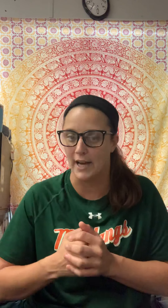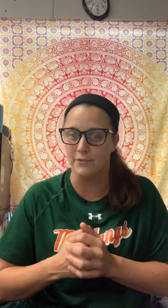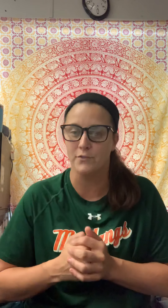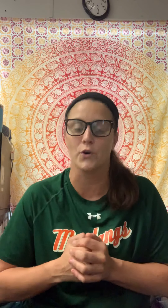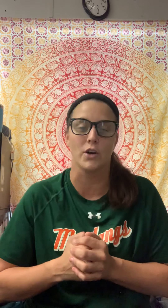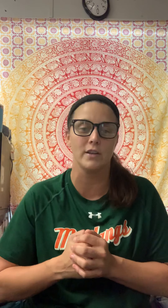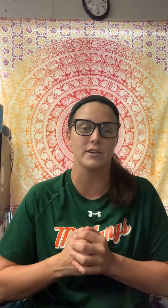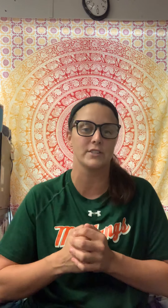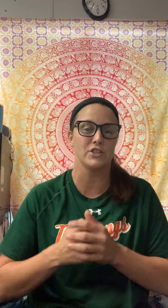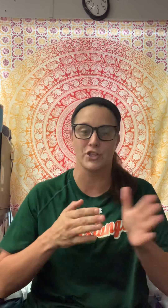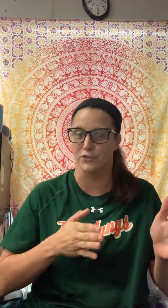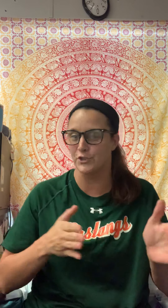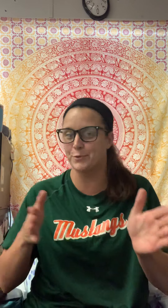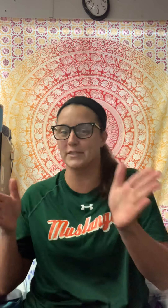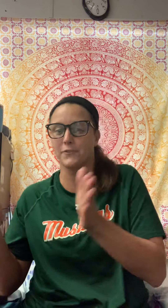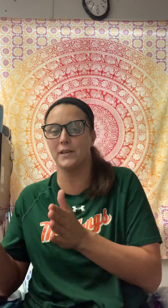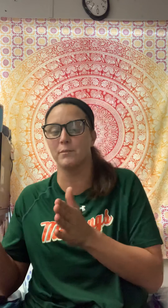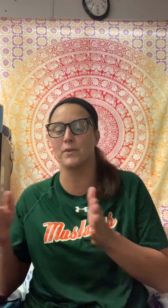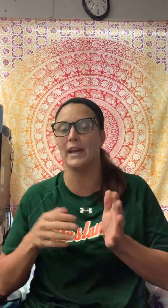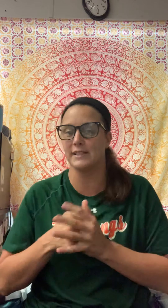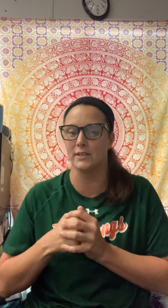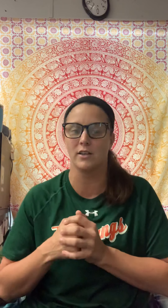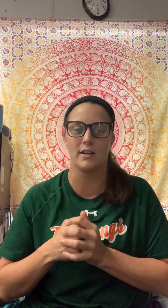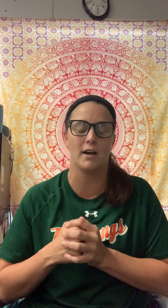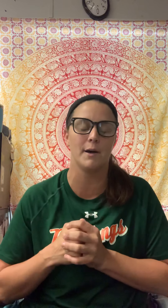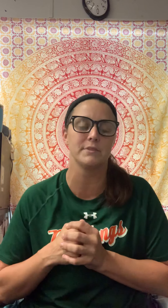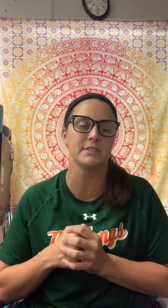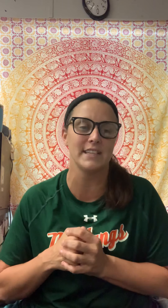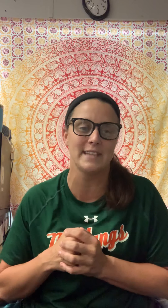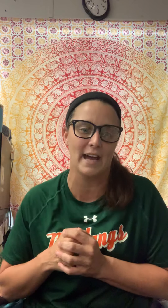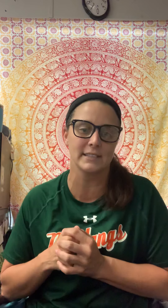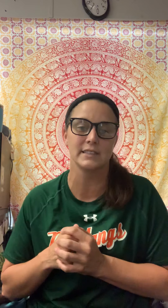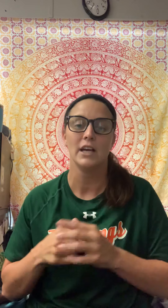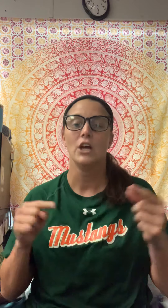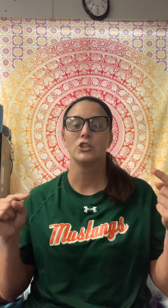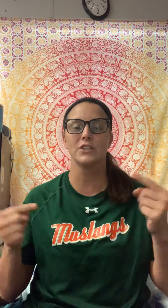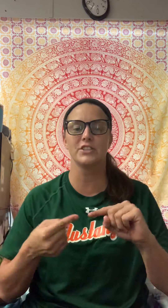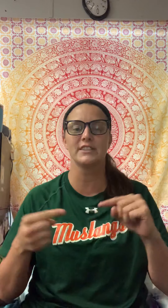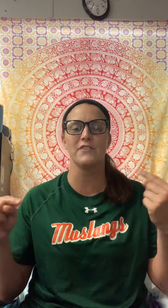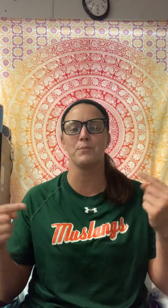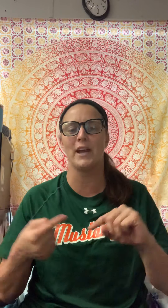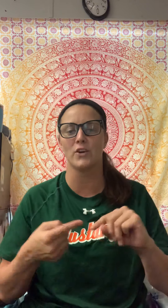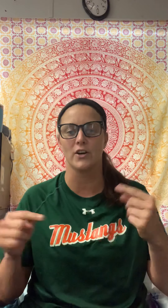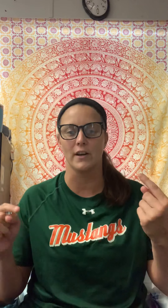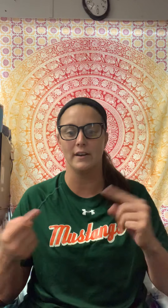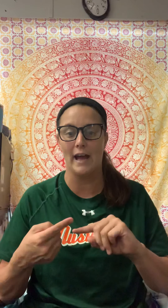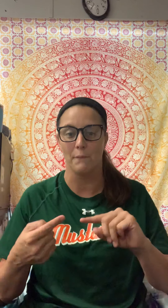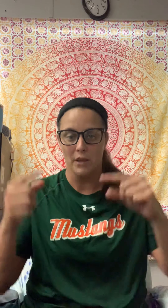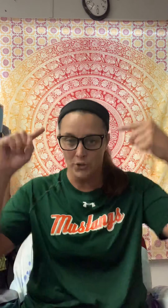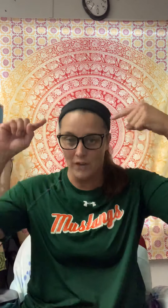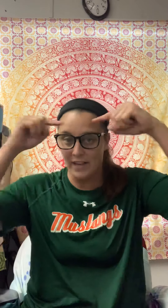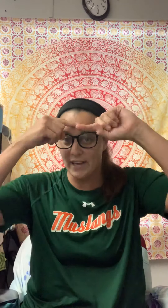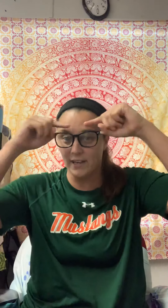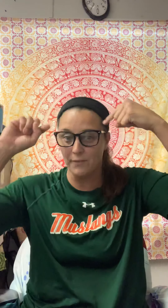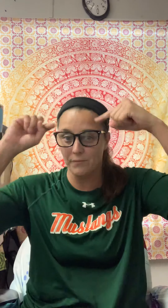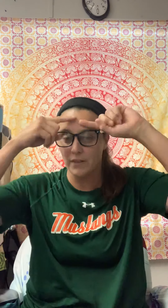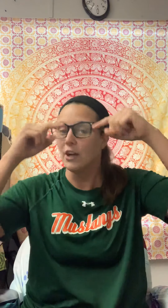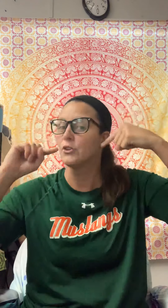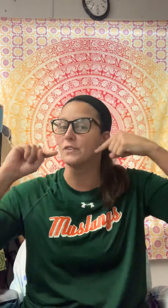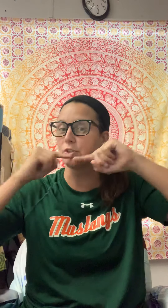sign for hurt, there's that general to specific. Remember the ASL syntax. So this is a sign for pain or hurt. Now, do I have a headache? Do I have a